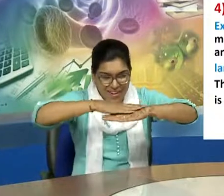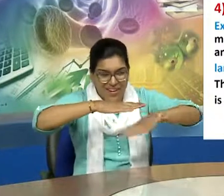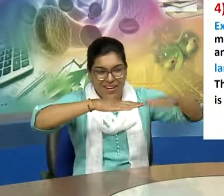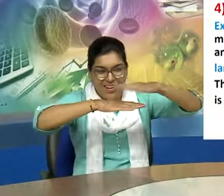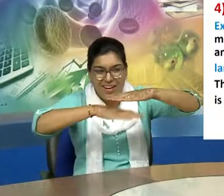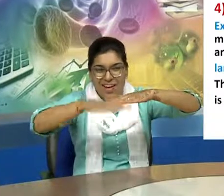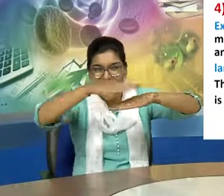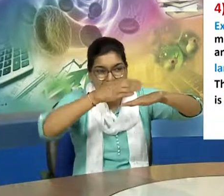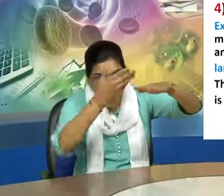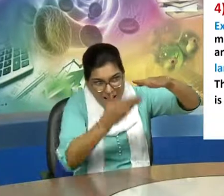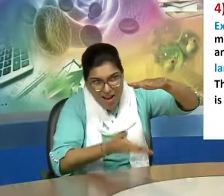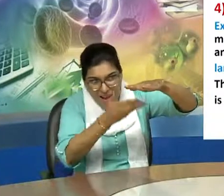And the landscape,